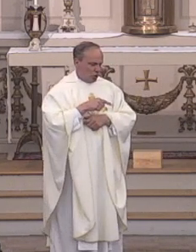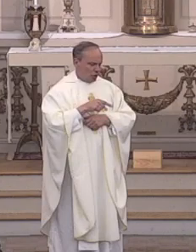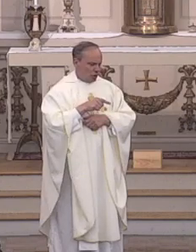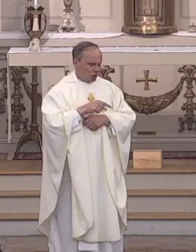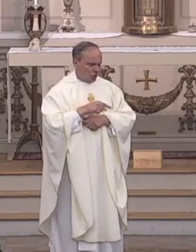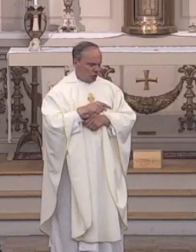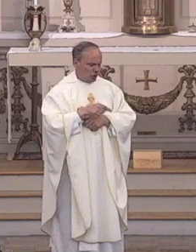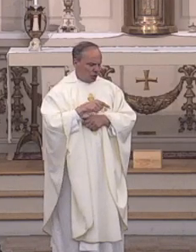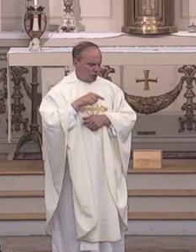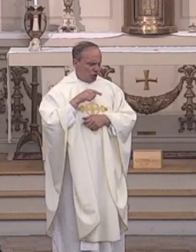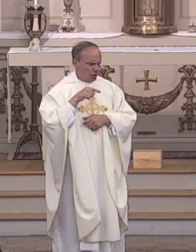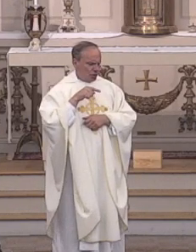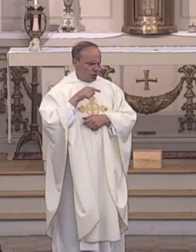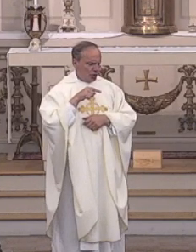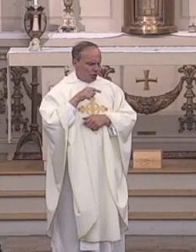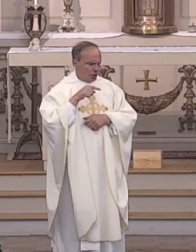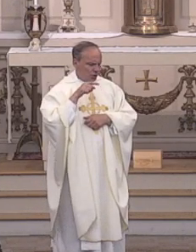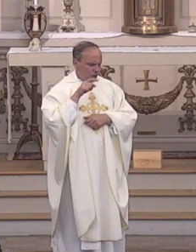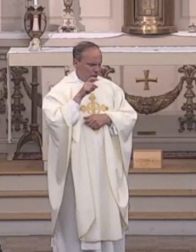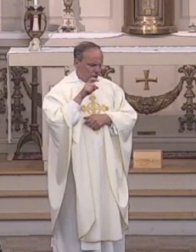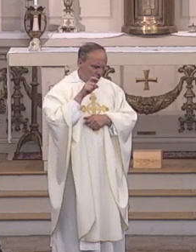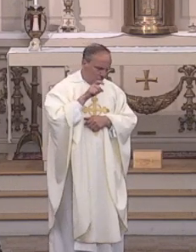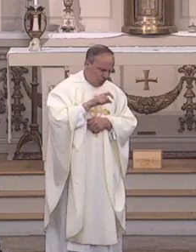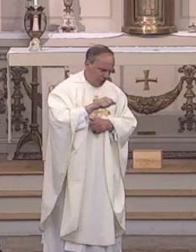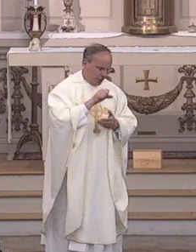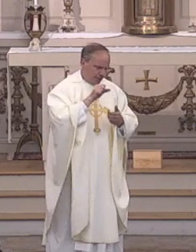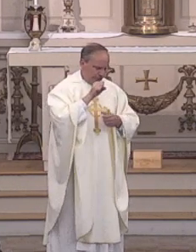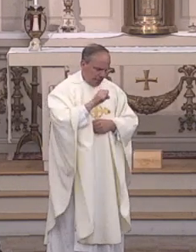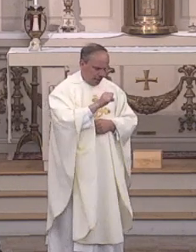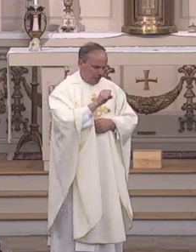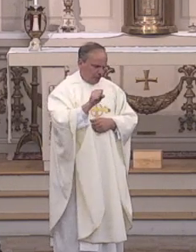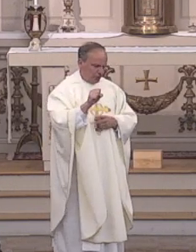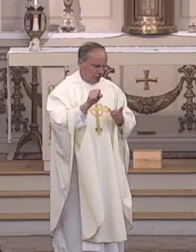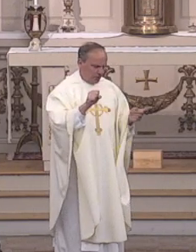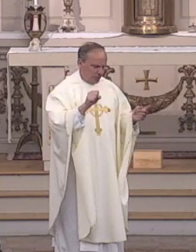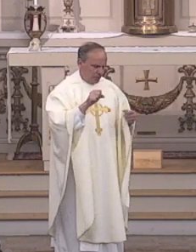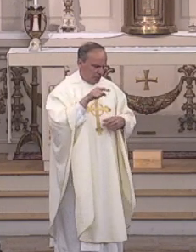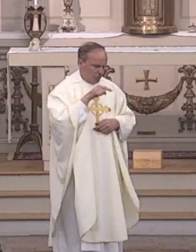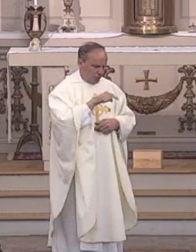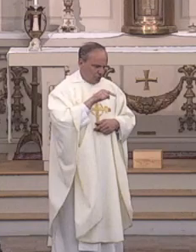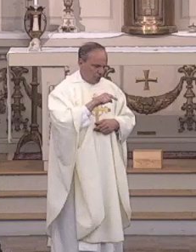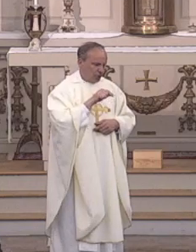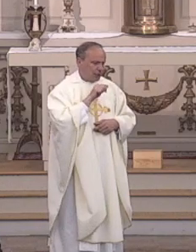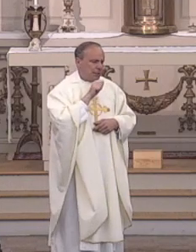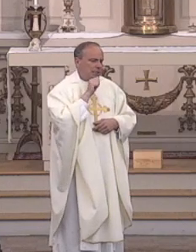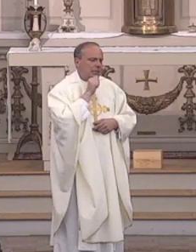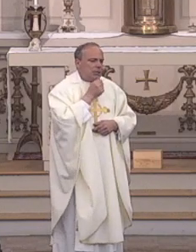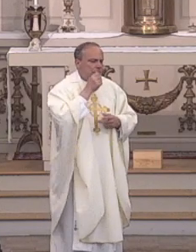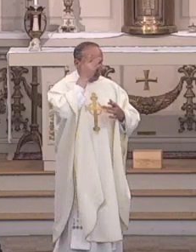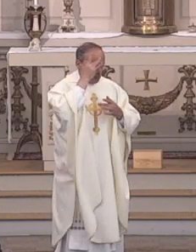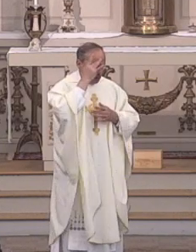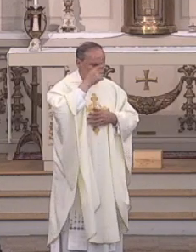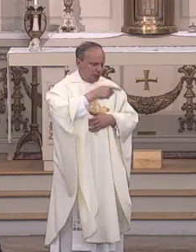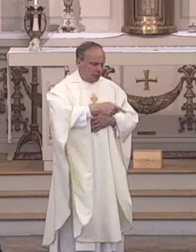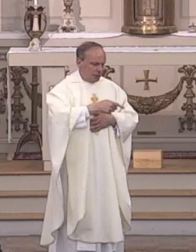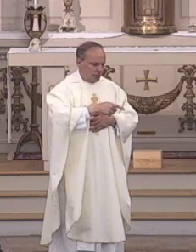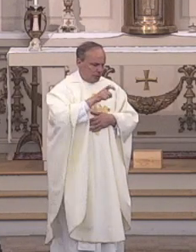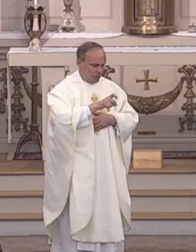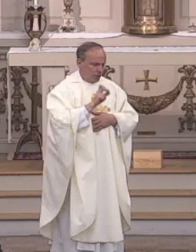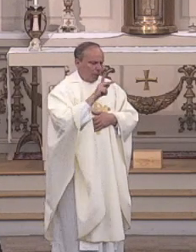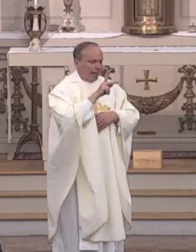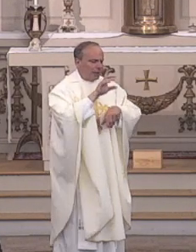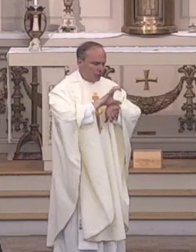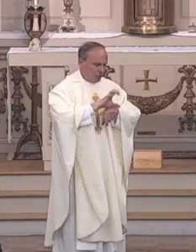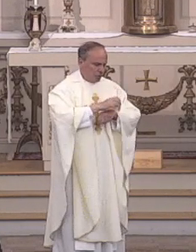I'm looking at him. And I said to him, you need the sacraments. You're